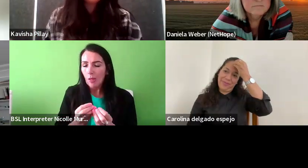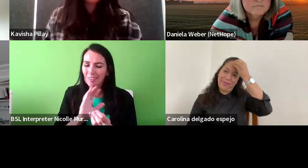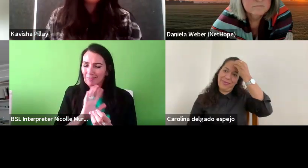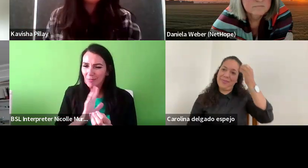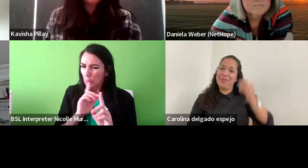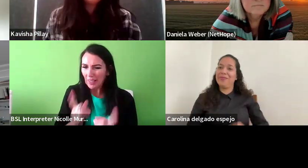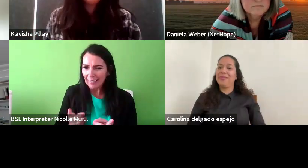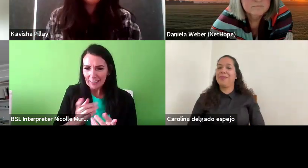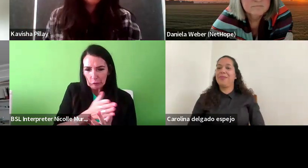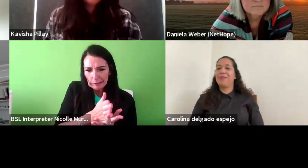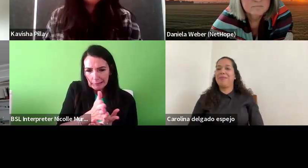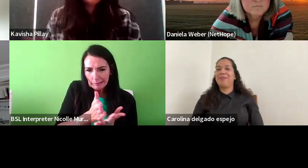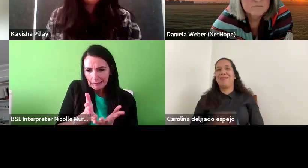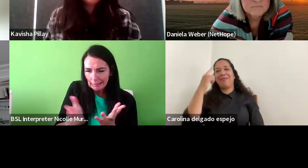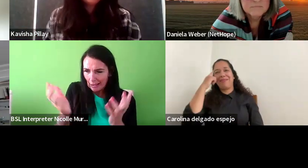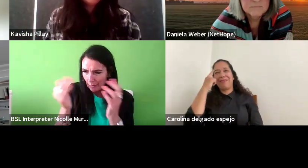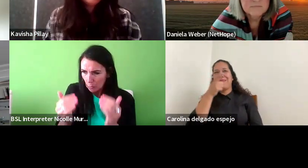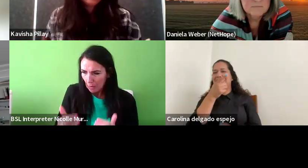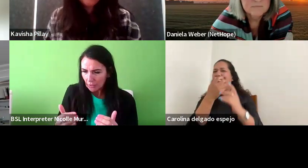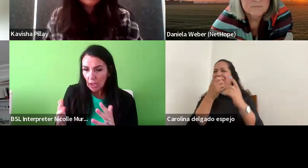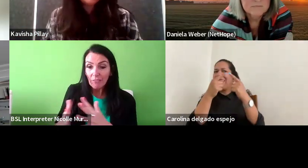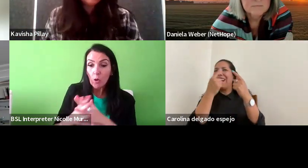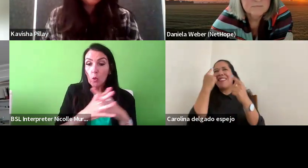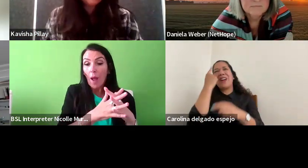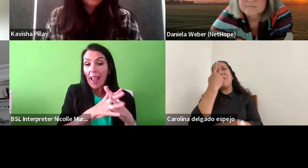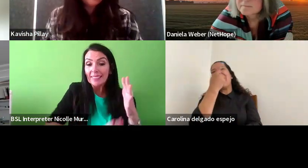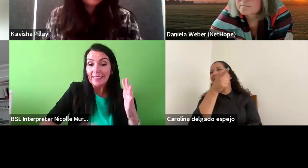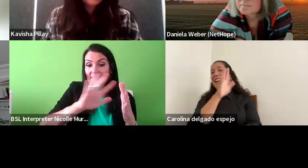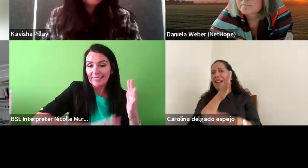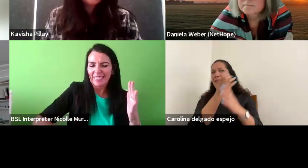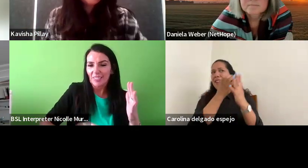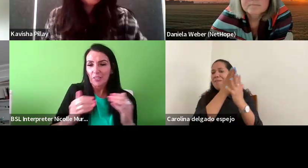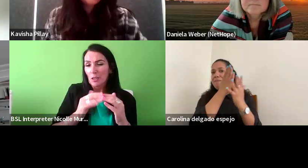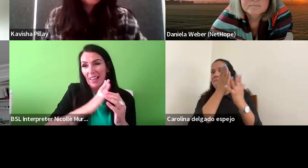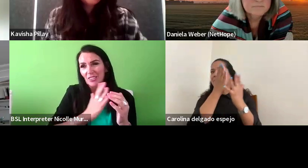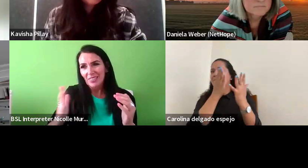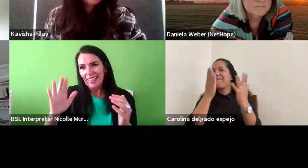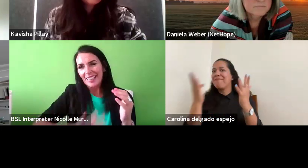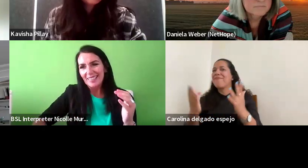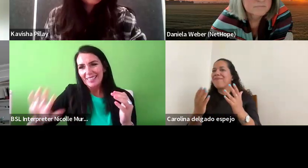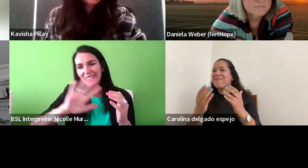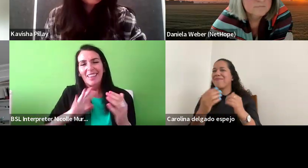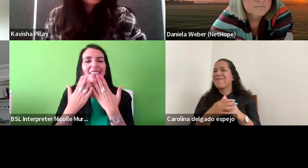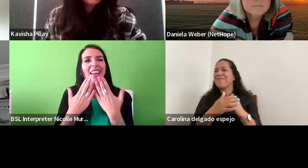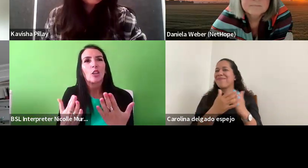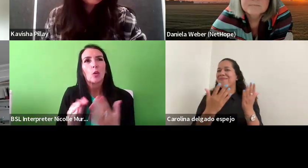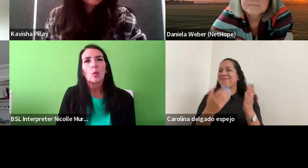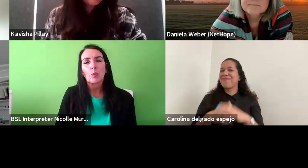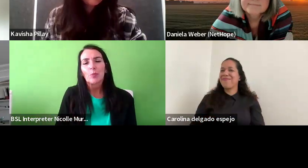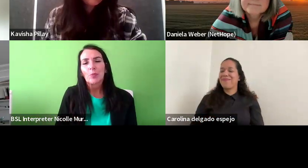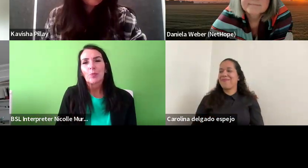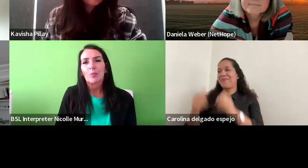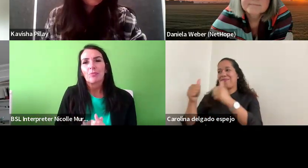West, then surely everybody else will be covered. And we've seen that that's not the case. Thank you so much, Kavisha. Before Daniela comes in, I